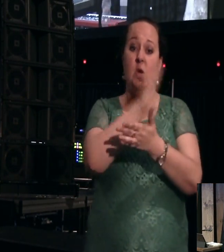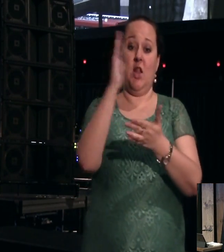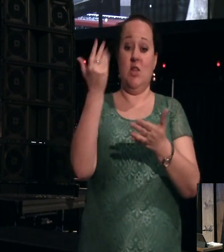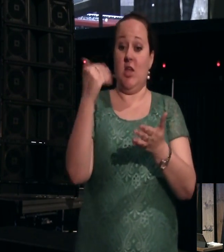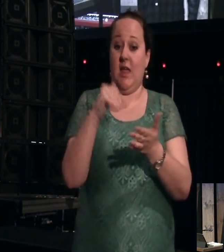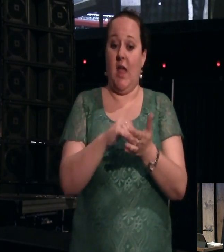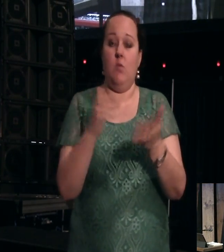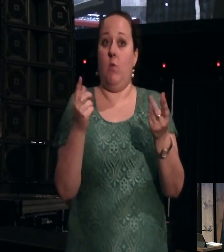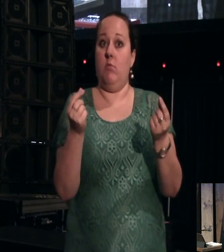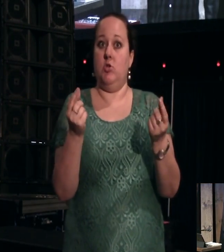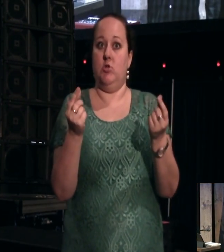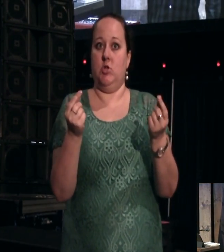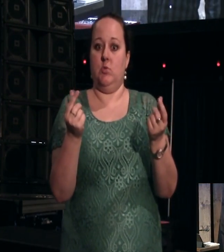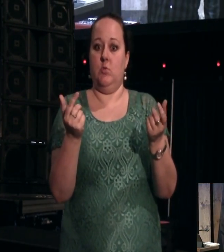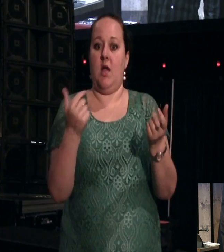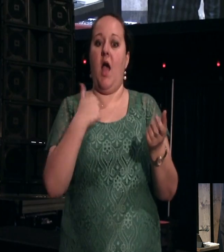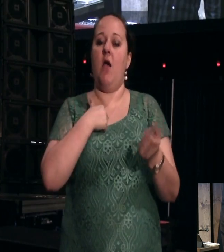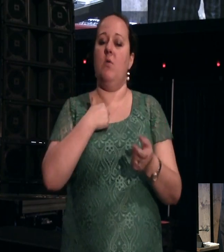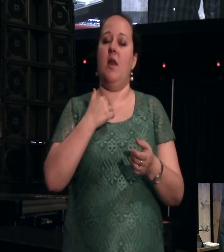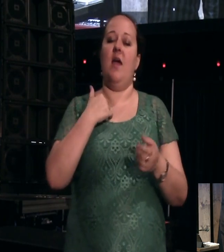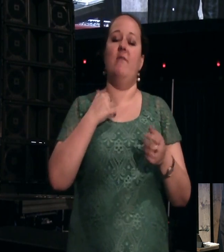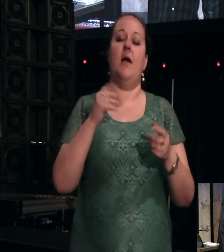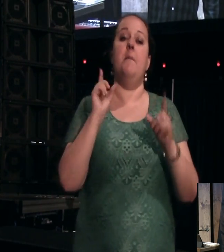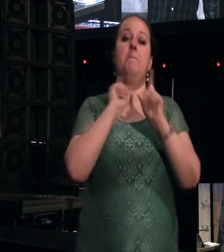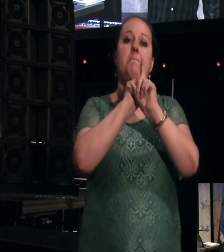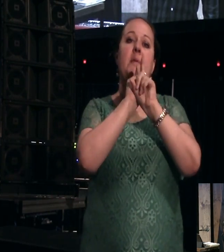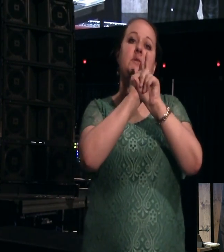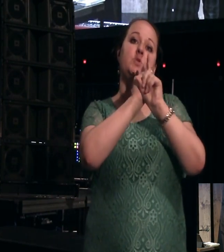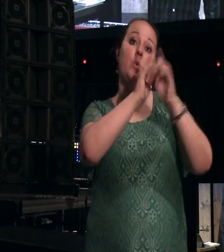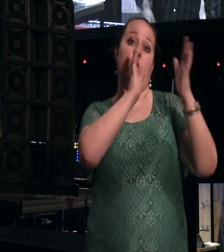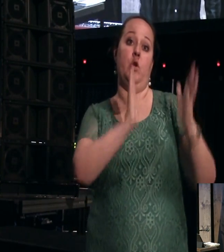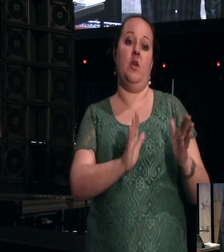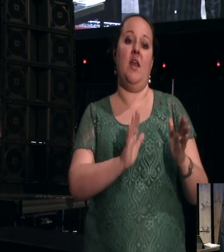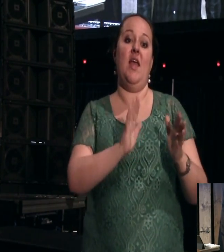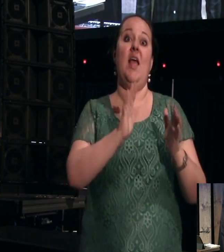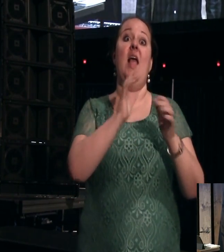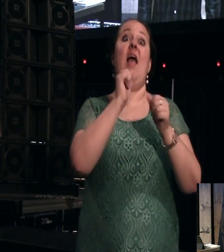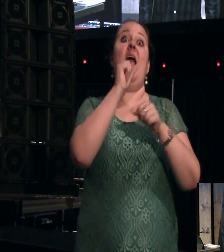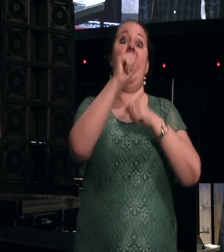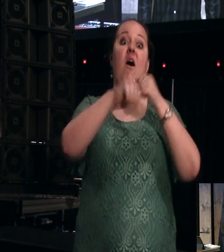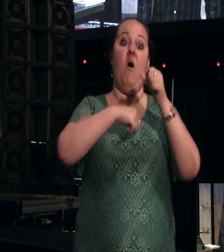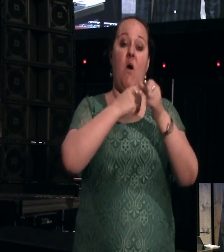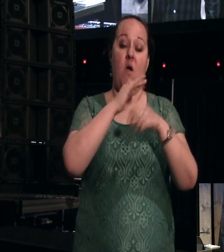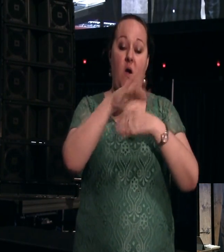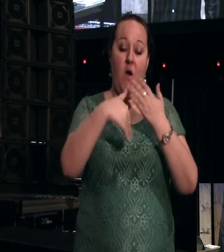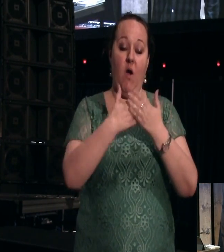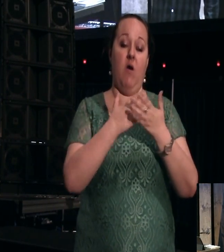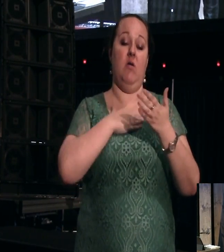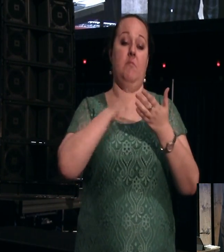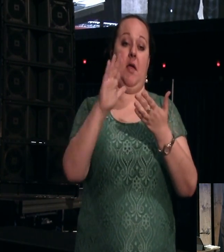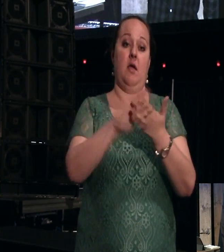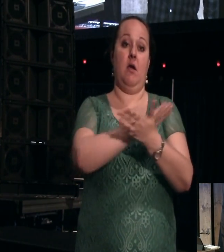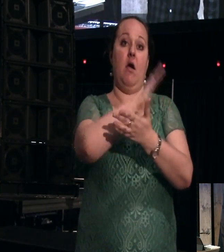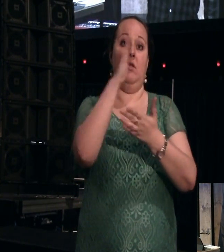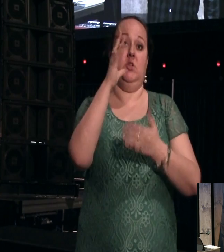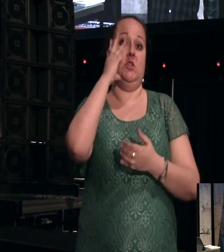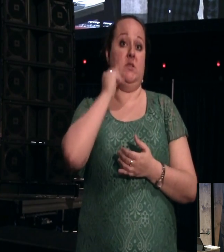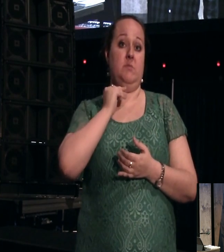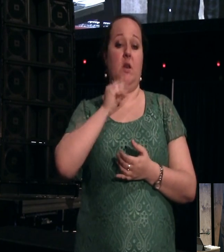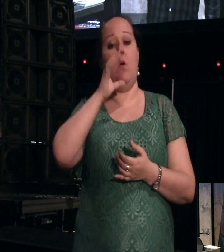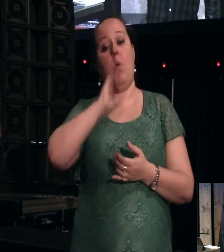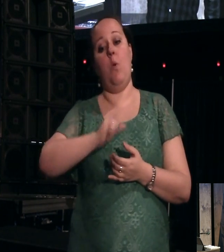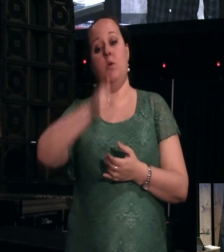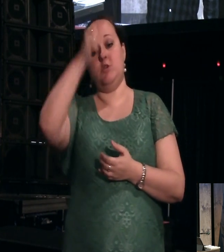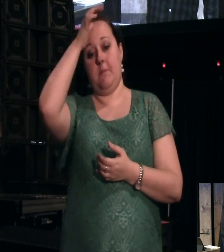they ask me, man, if you could go back and do college over, what would you do? Here's what I tell them, man, I would have a mentor every year of